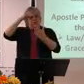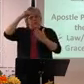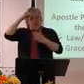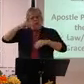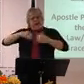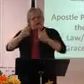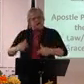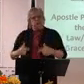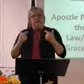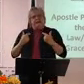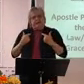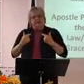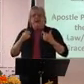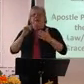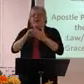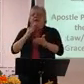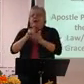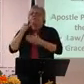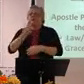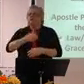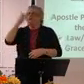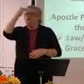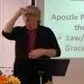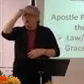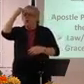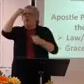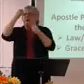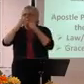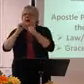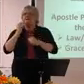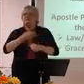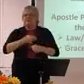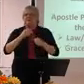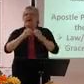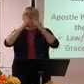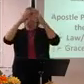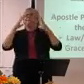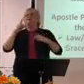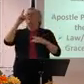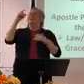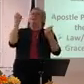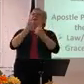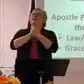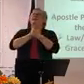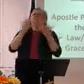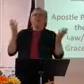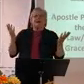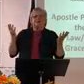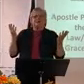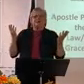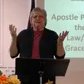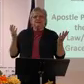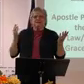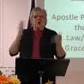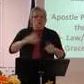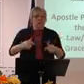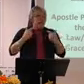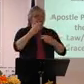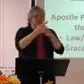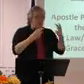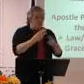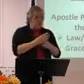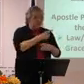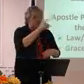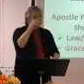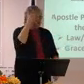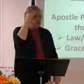how to live, that helps us know and reminds us how much God loves us. You see, we live in a world, as